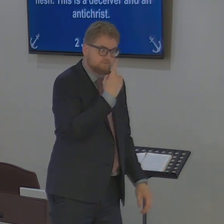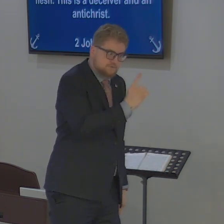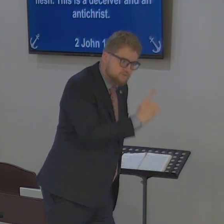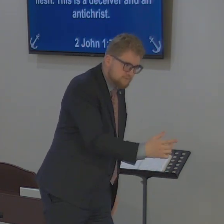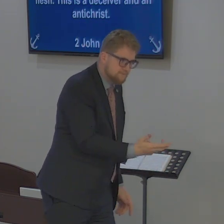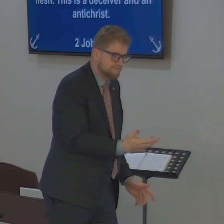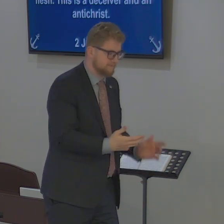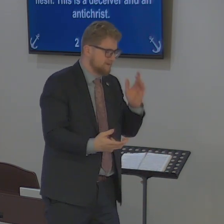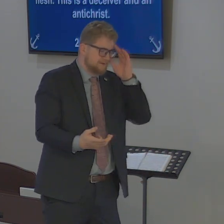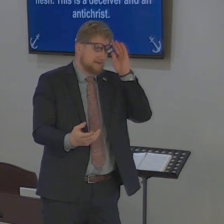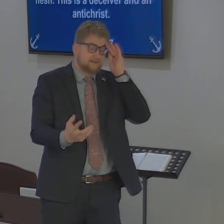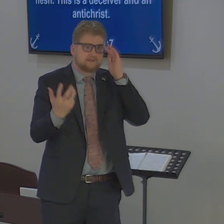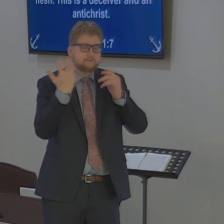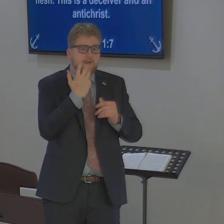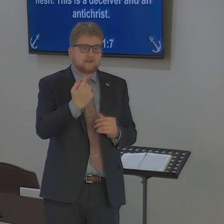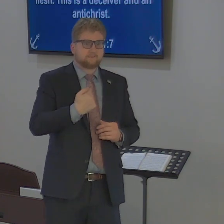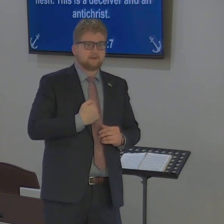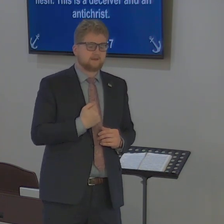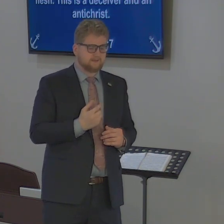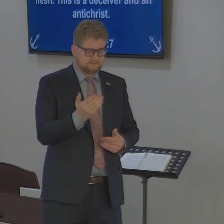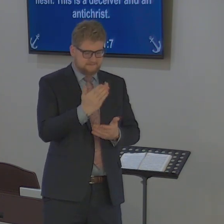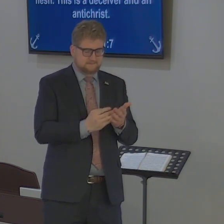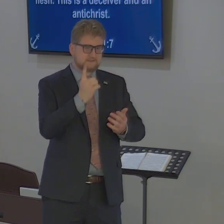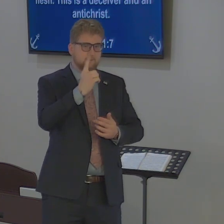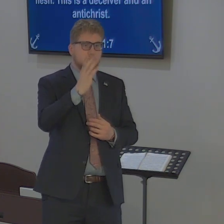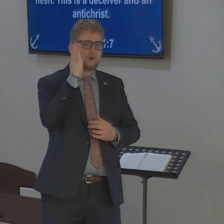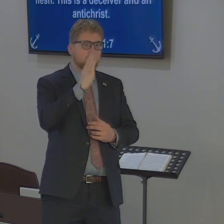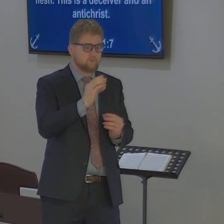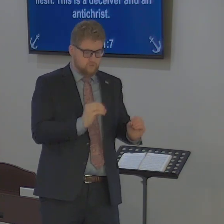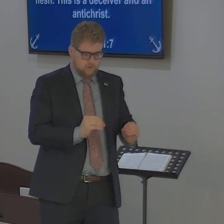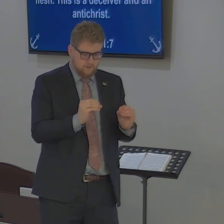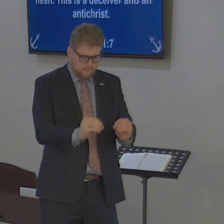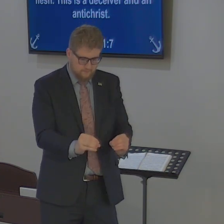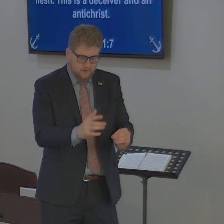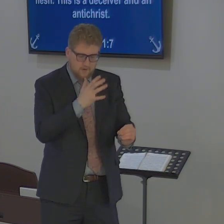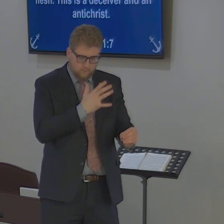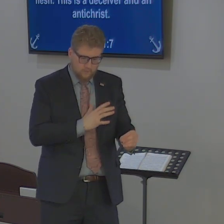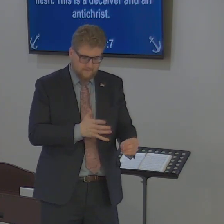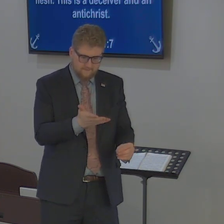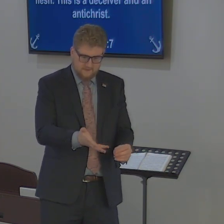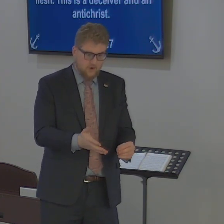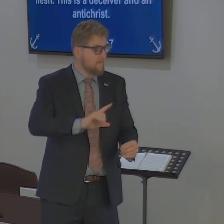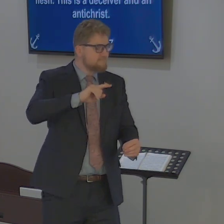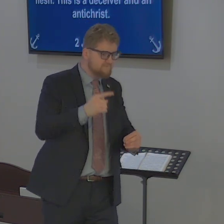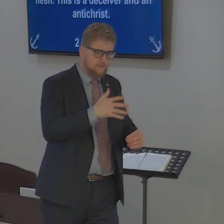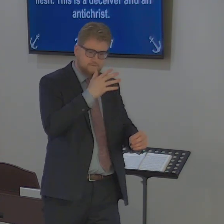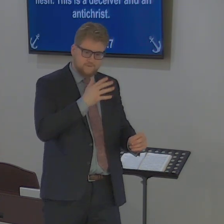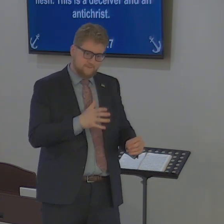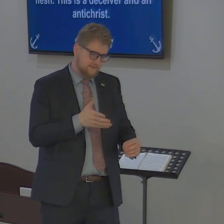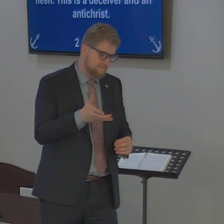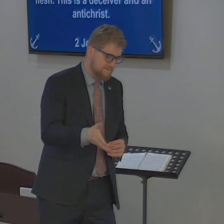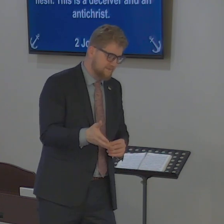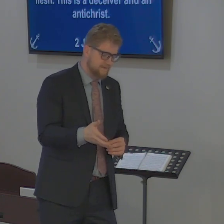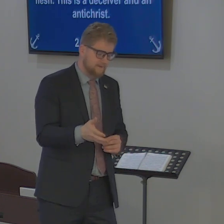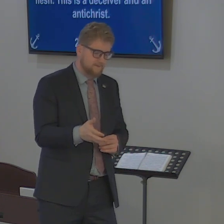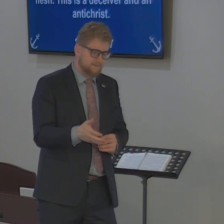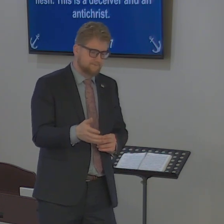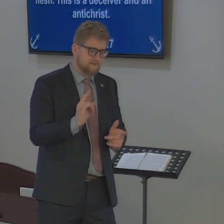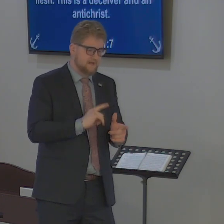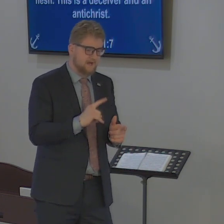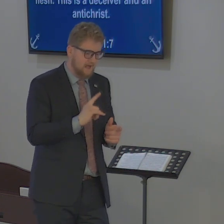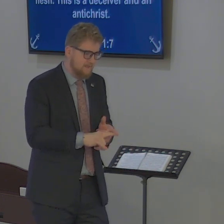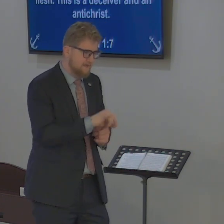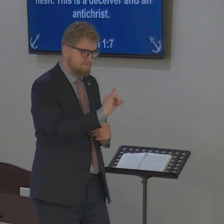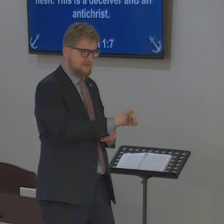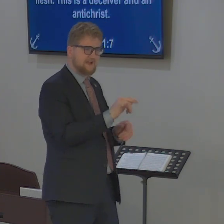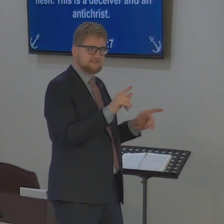a woman into a place, and they'll say, oh, this is the first woman to be in there. But then you take the same group and say, can you tell me what a woman is?